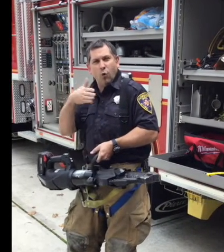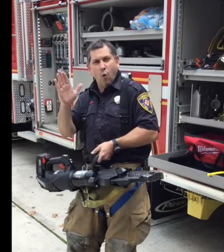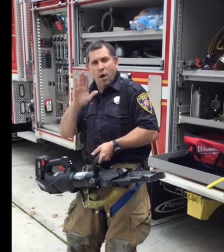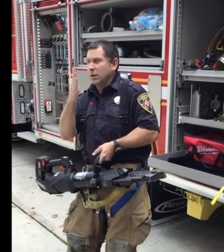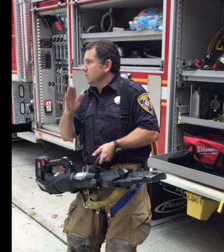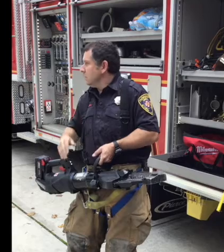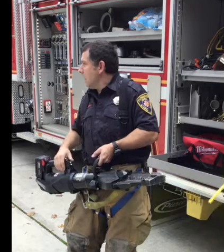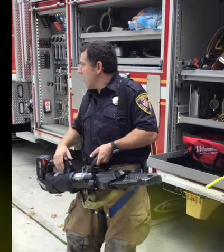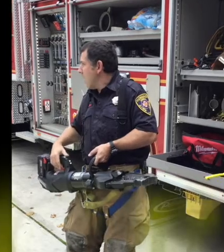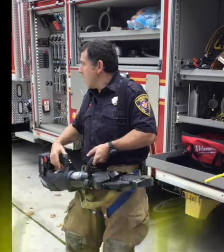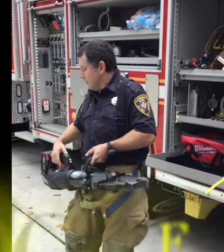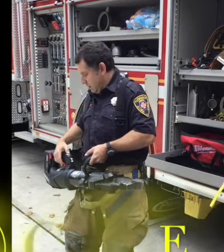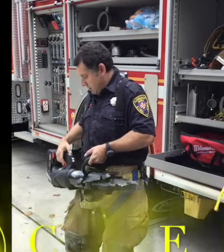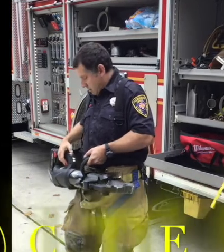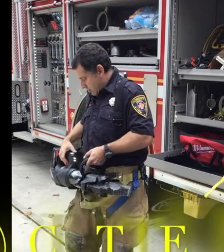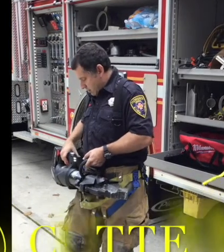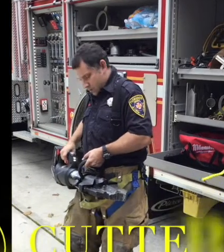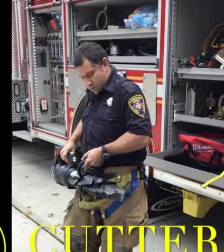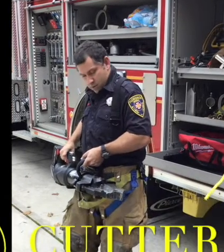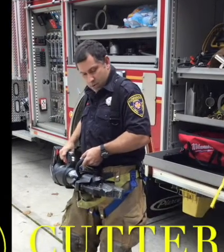This is a spreader to maybe open the door.